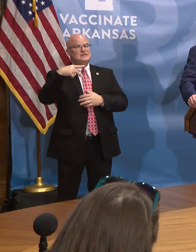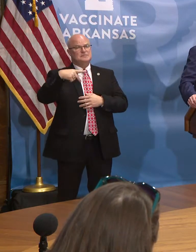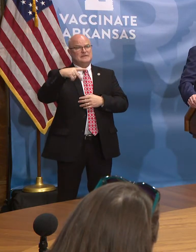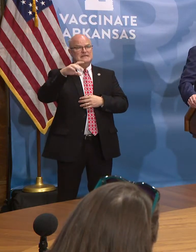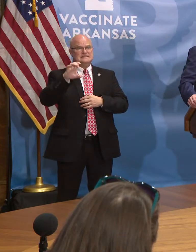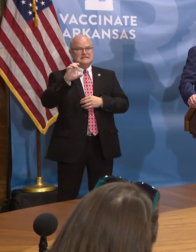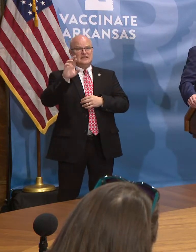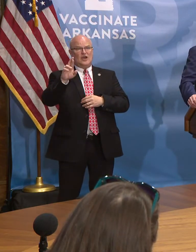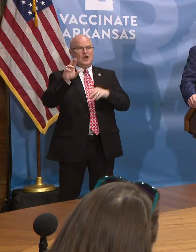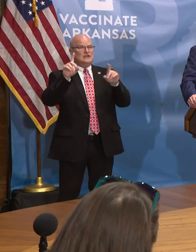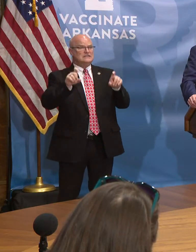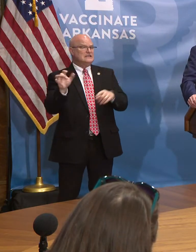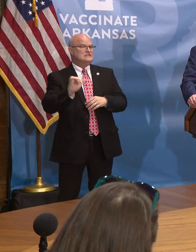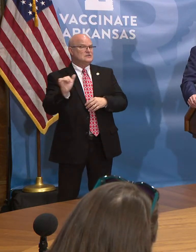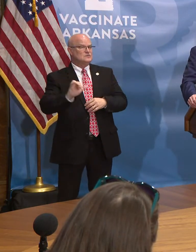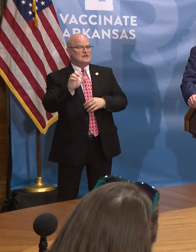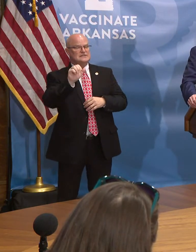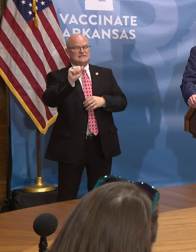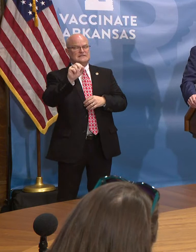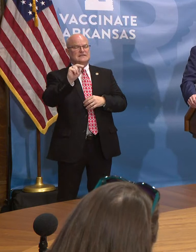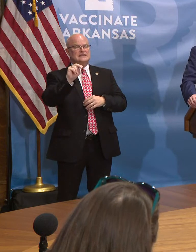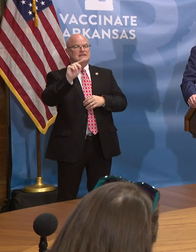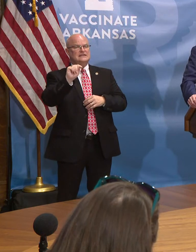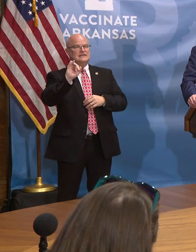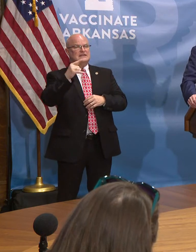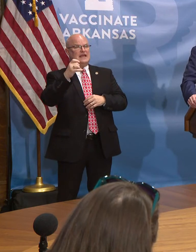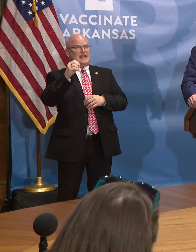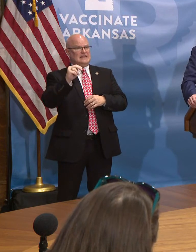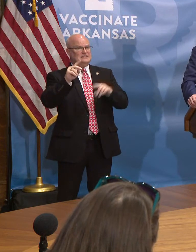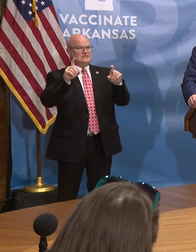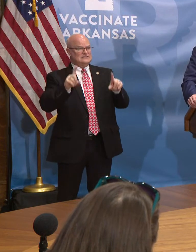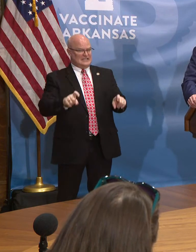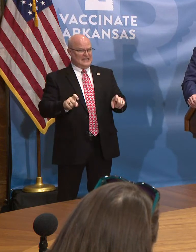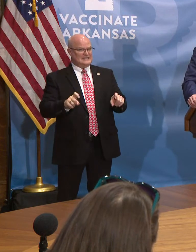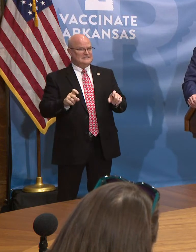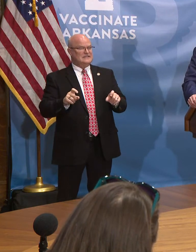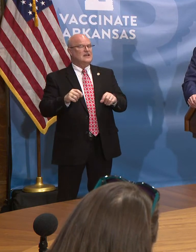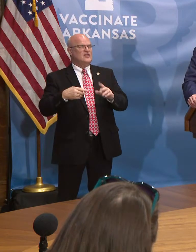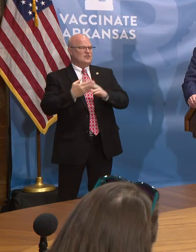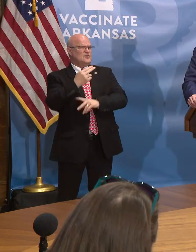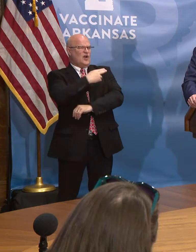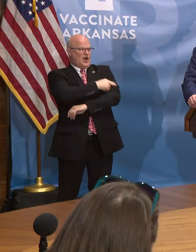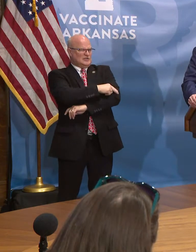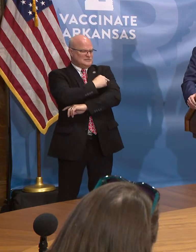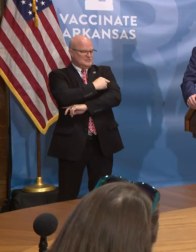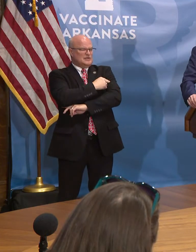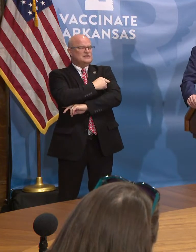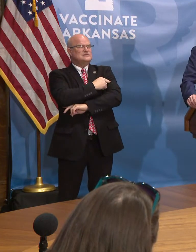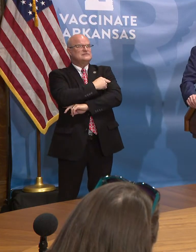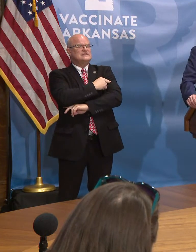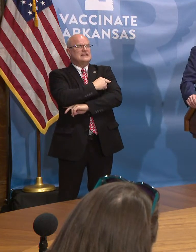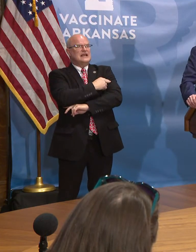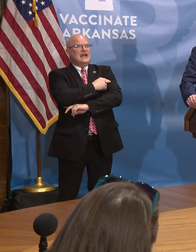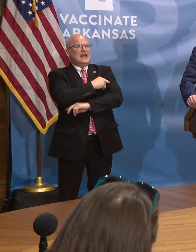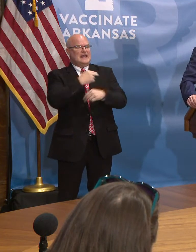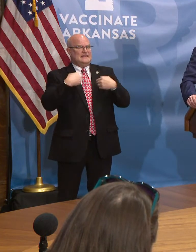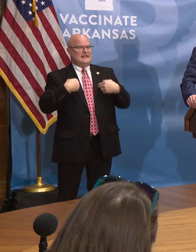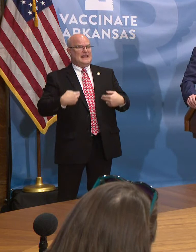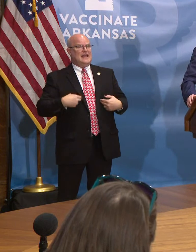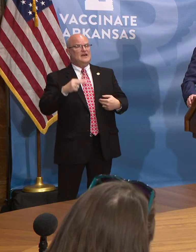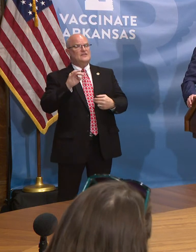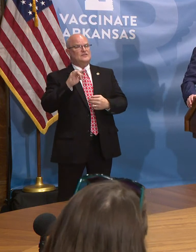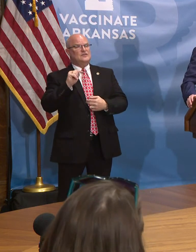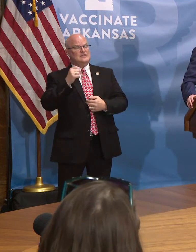PCR tests as well as the antigen tests that are usually done through hospitals and the health